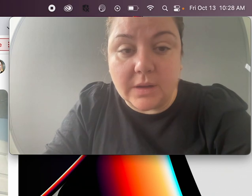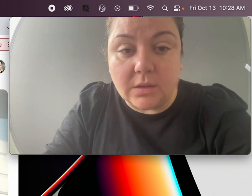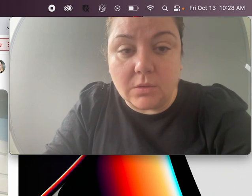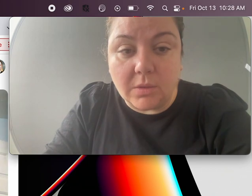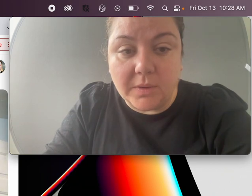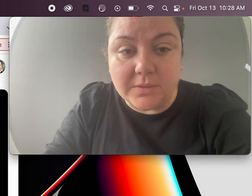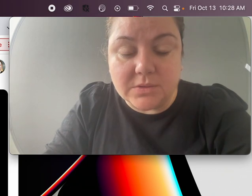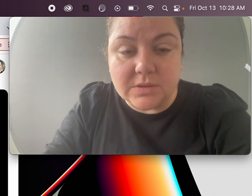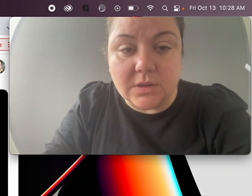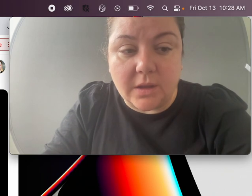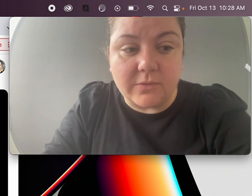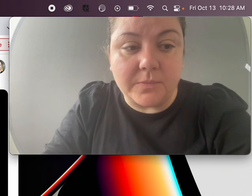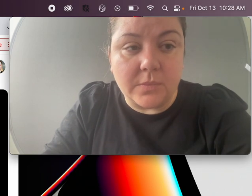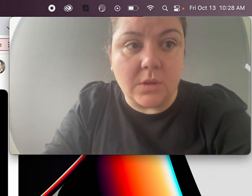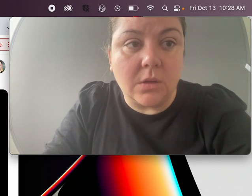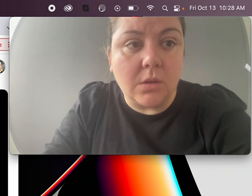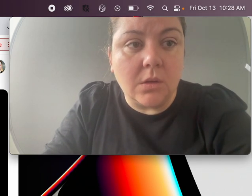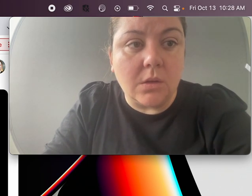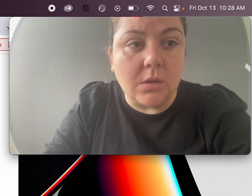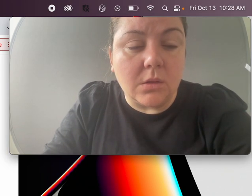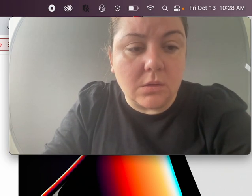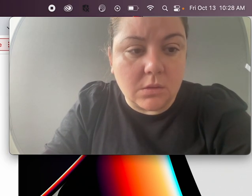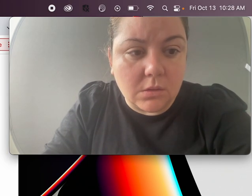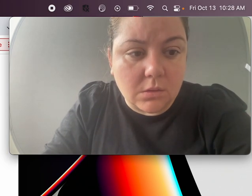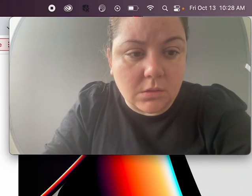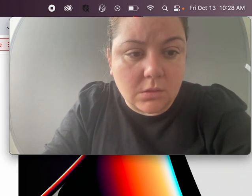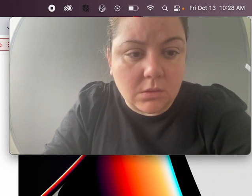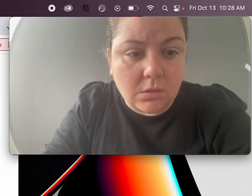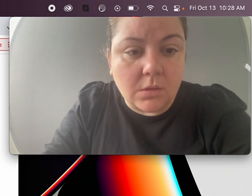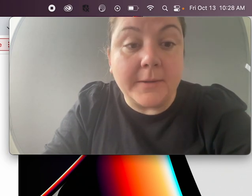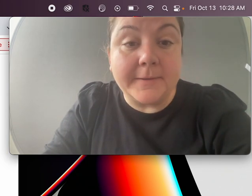Yeah, you're saying it. Your grandparents are still alive.